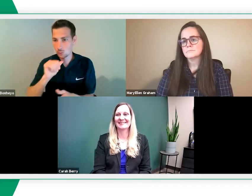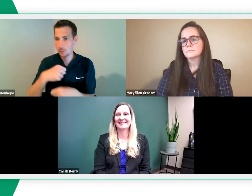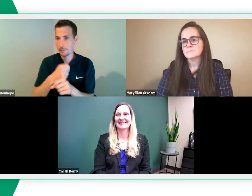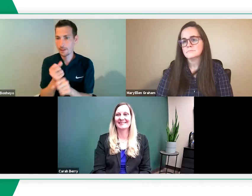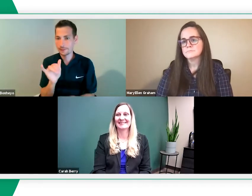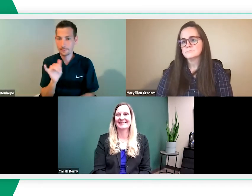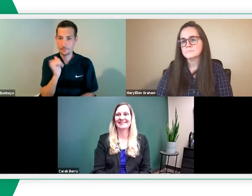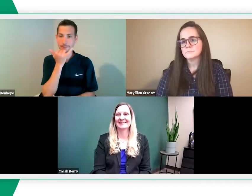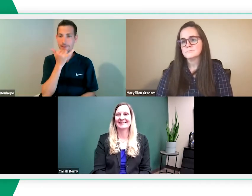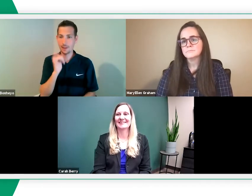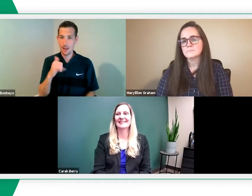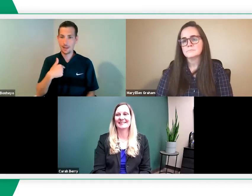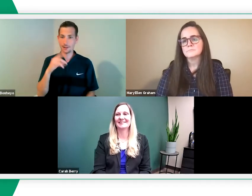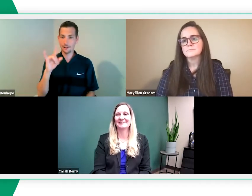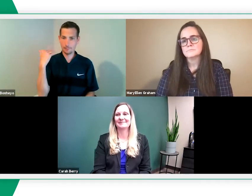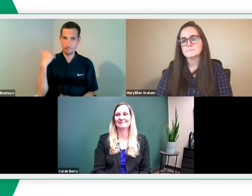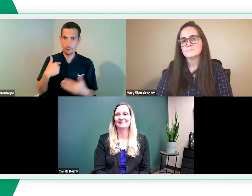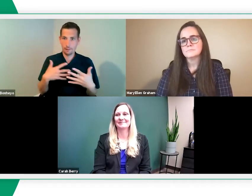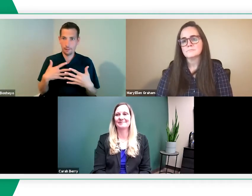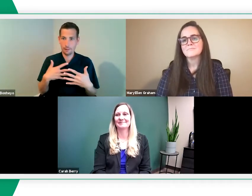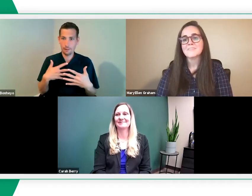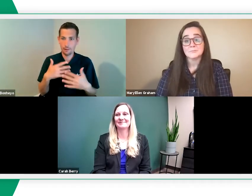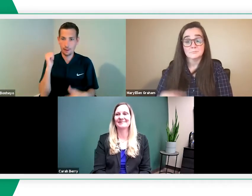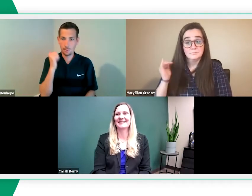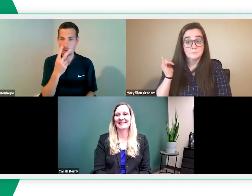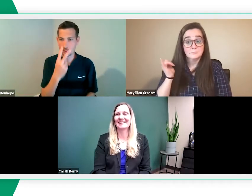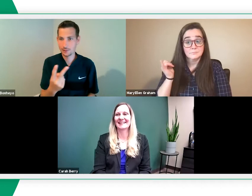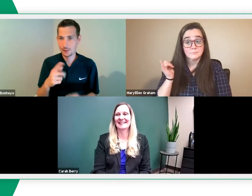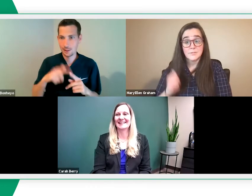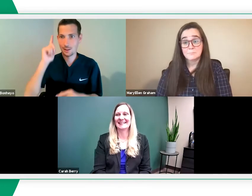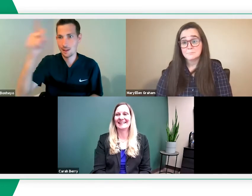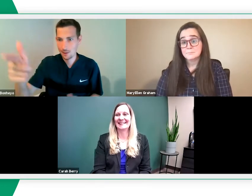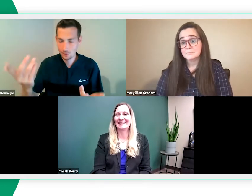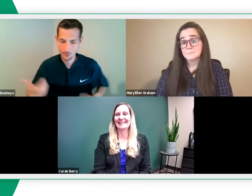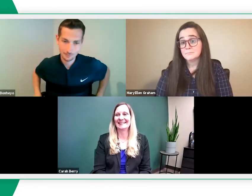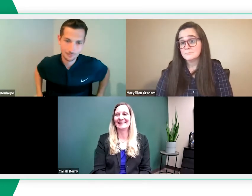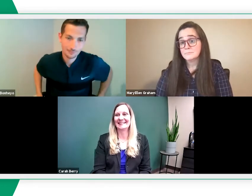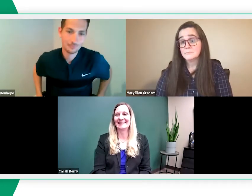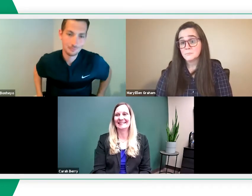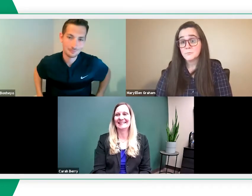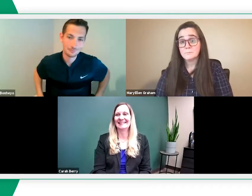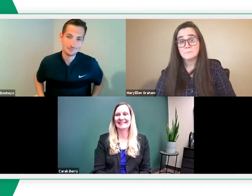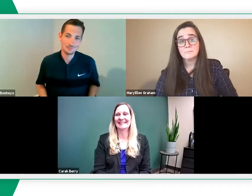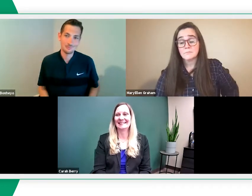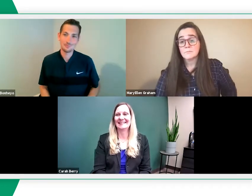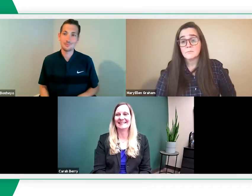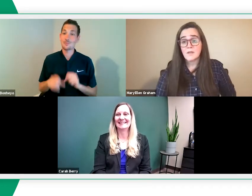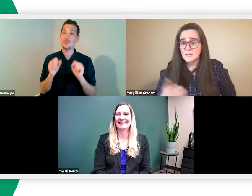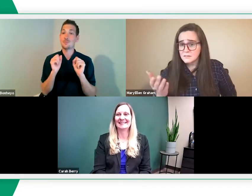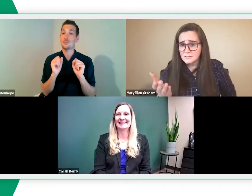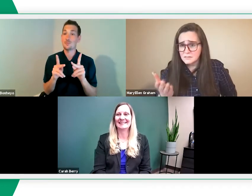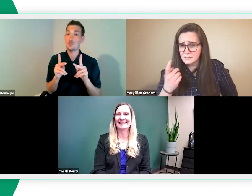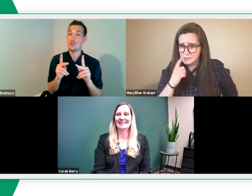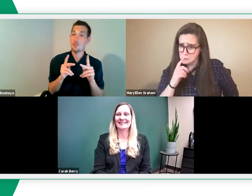along to our next generation, so that they don't make the same mistake like I did. But I was being afraid to see a financial advisor until much